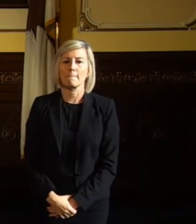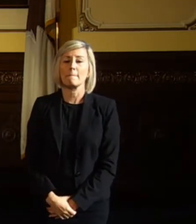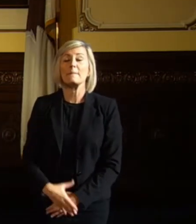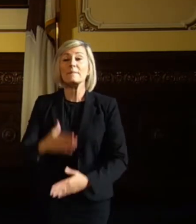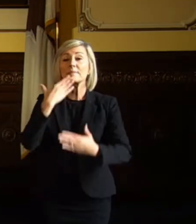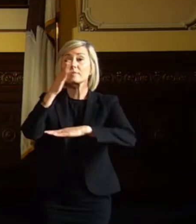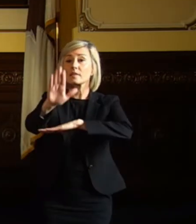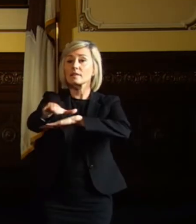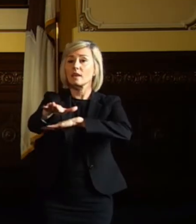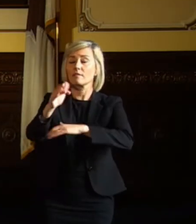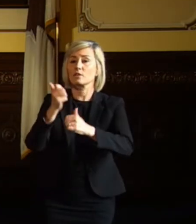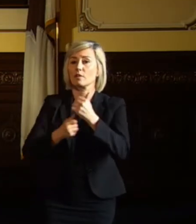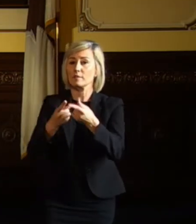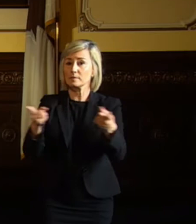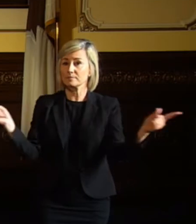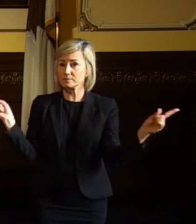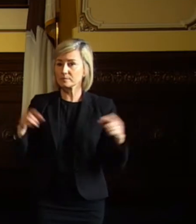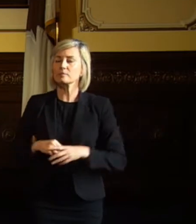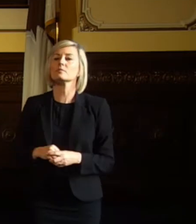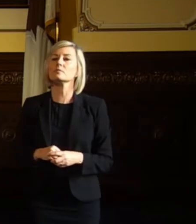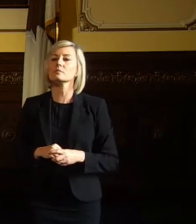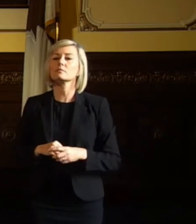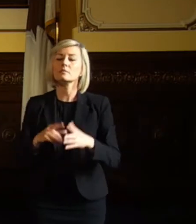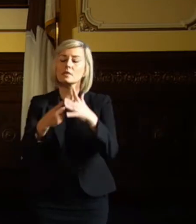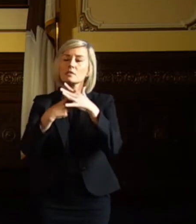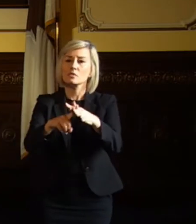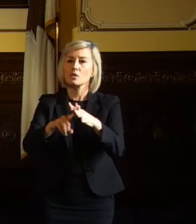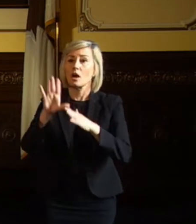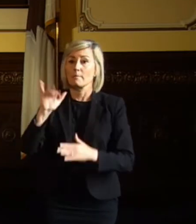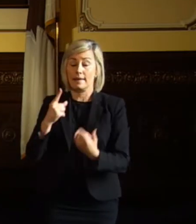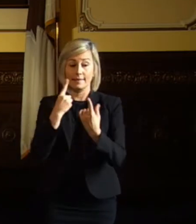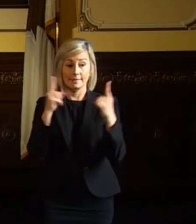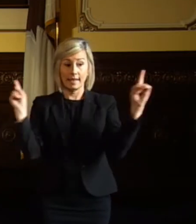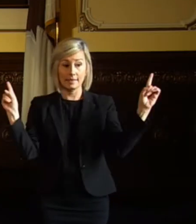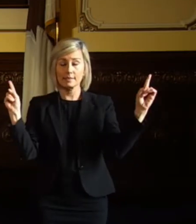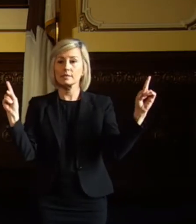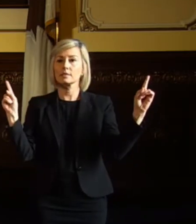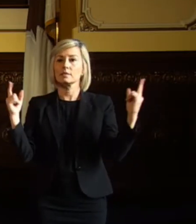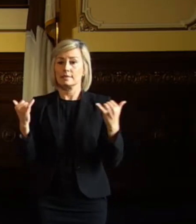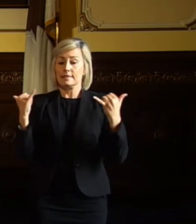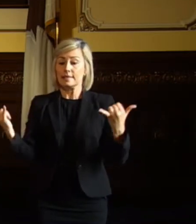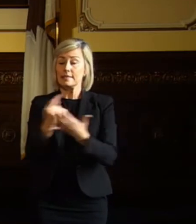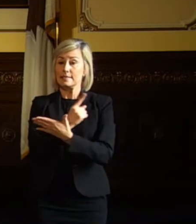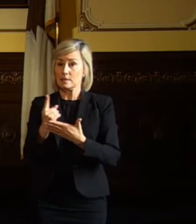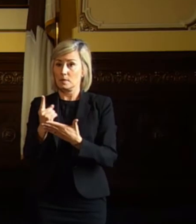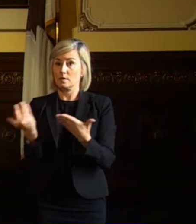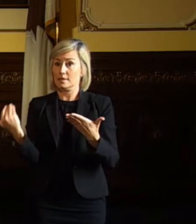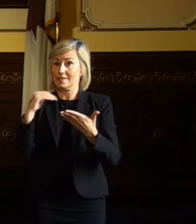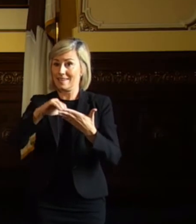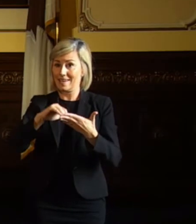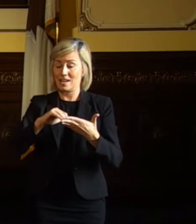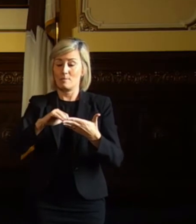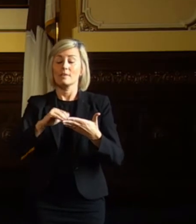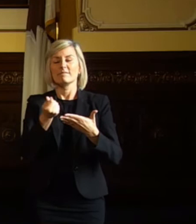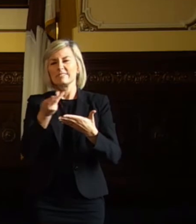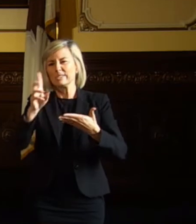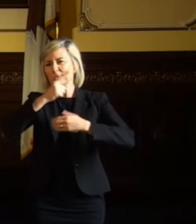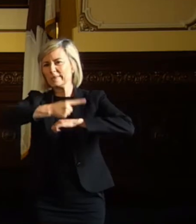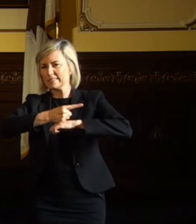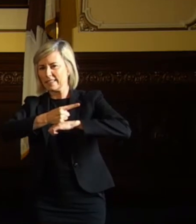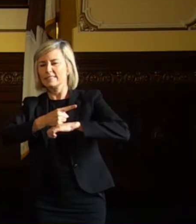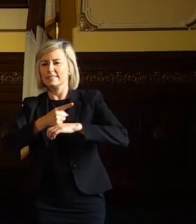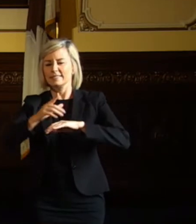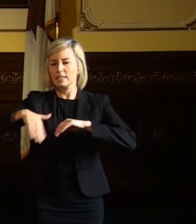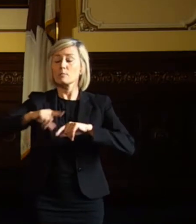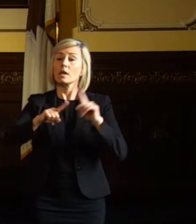Good afternoon, everyone. Let me start off by announcing that this week, again, I'm a few days late,